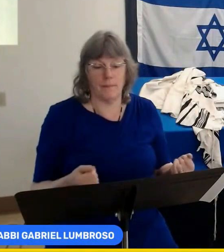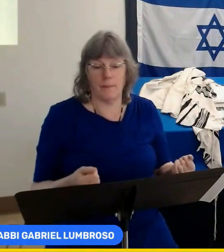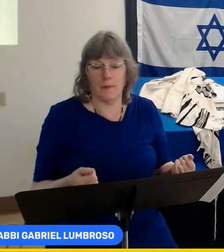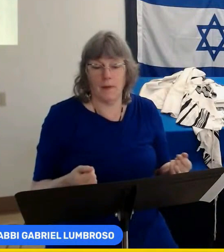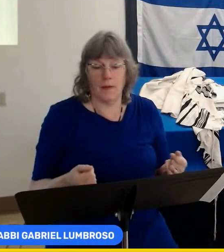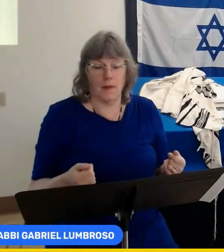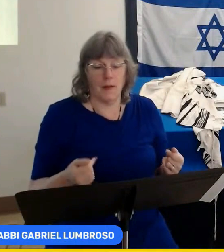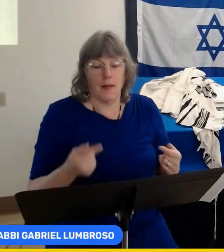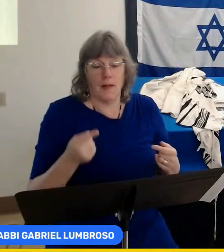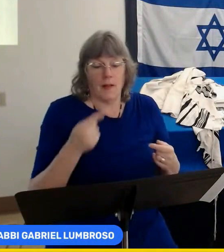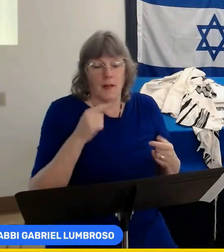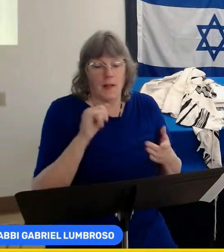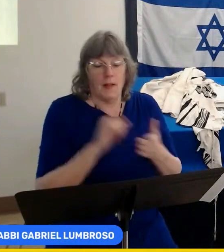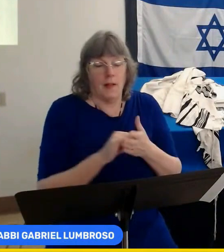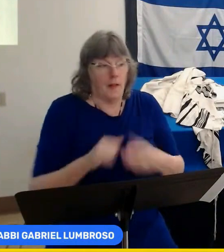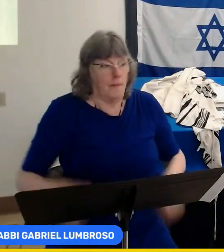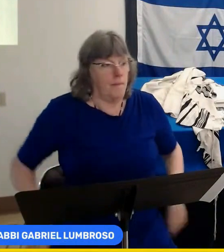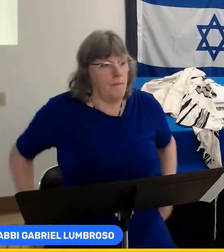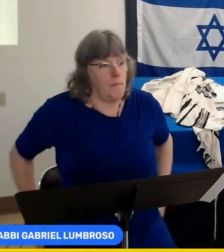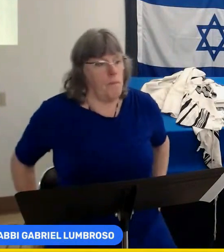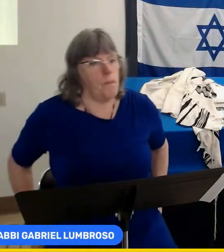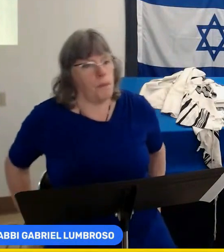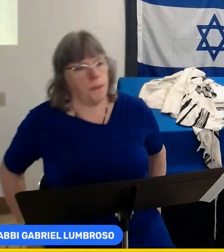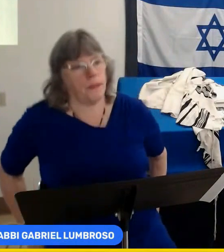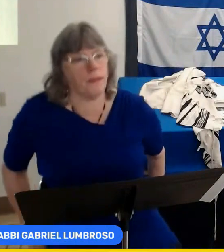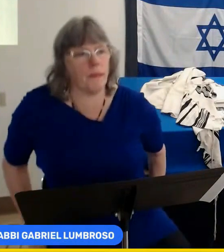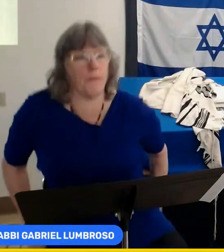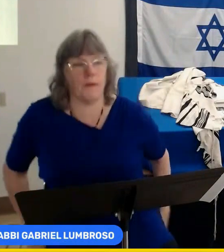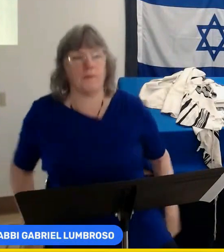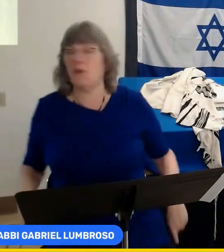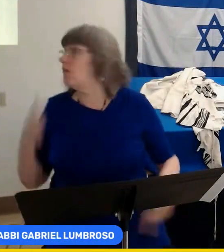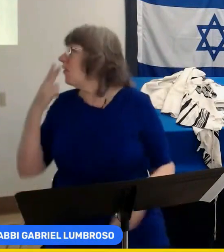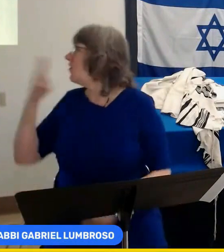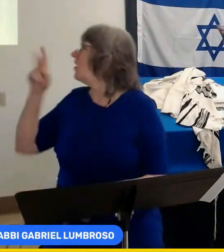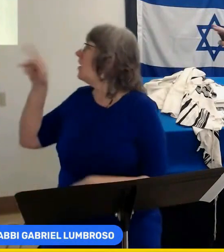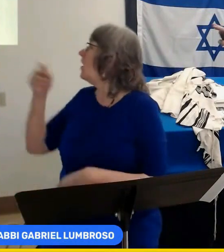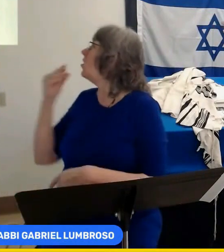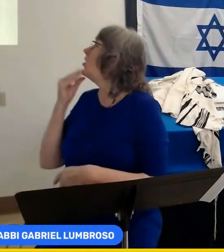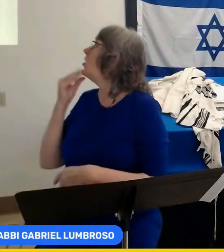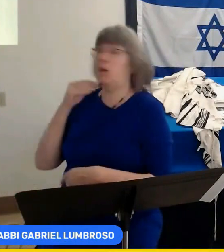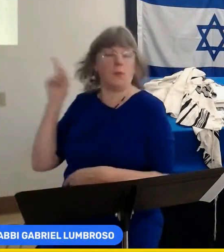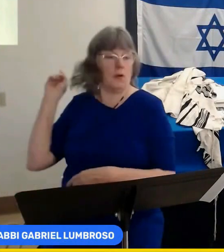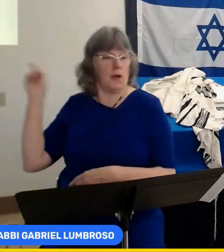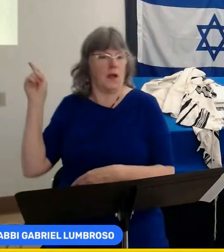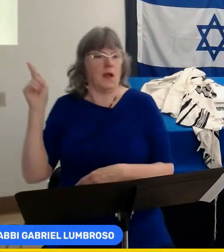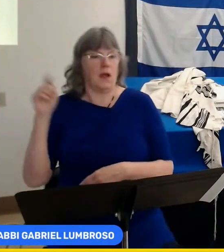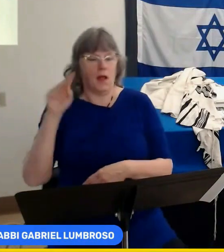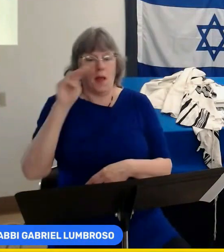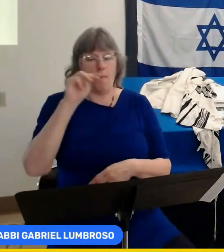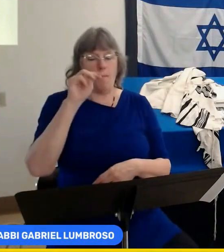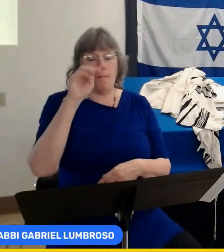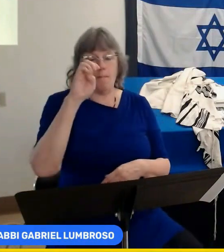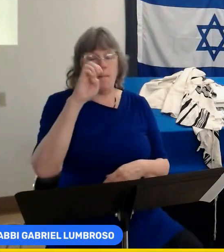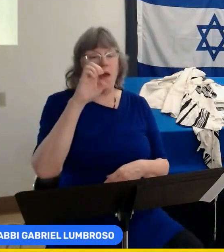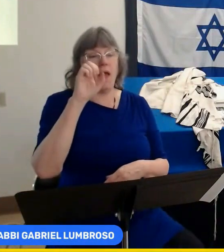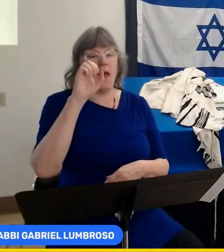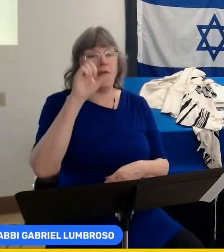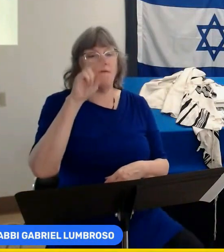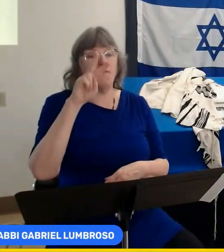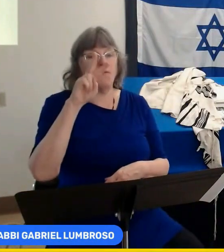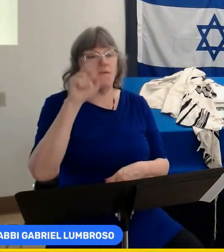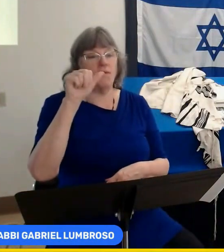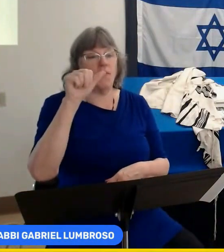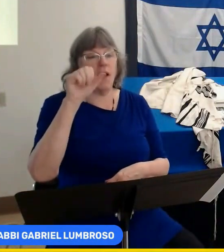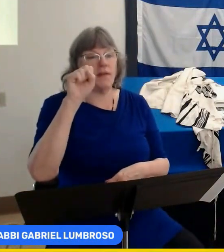see, I put it in a, although I'm not someone who took Hebrew, we are abbreviation to this. And so, mevaser, that's how